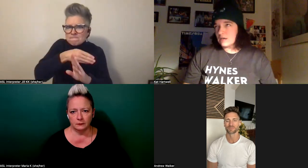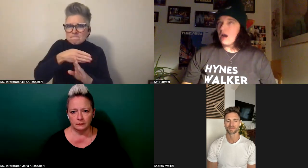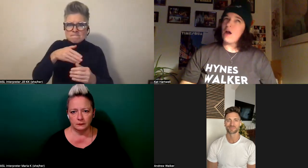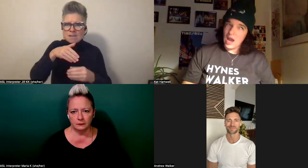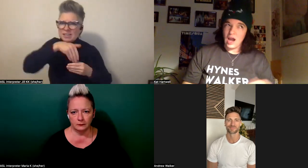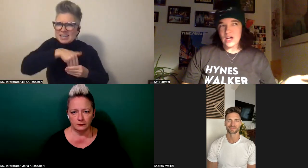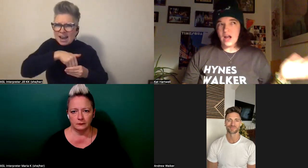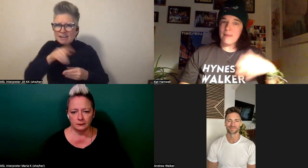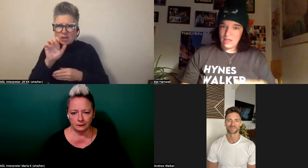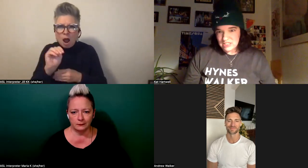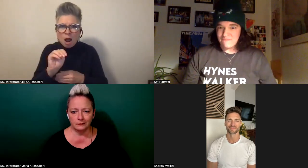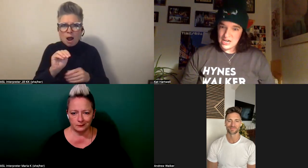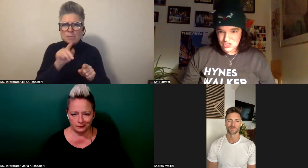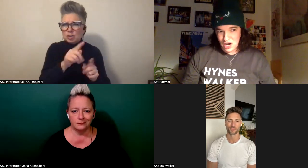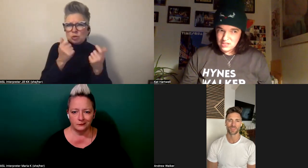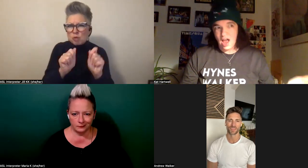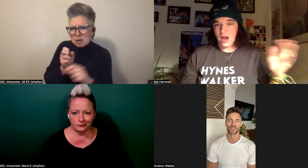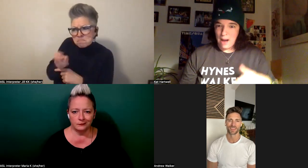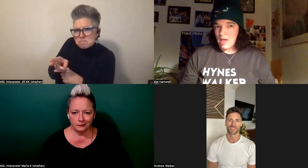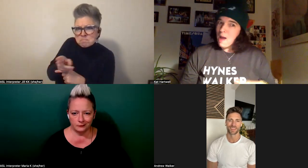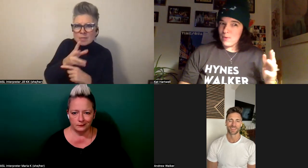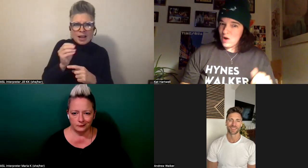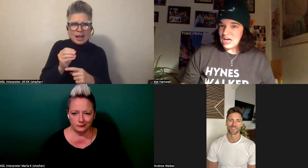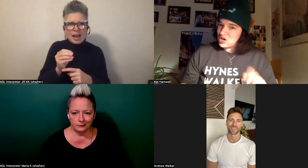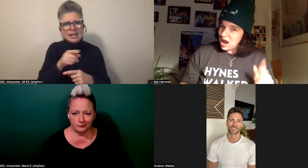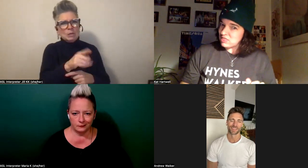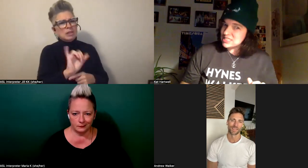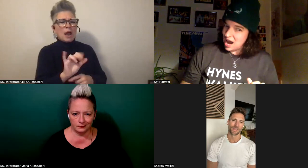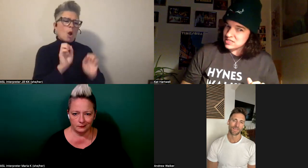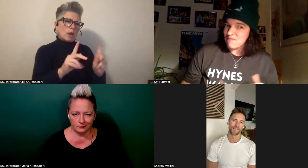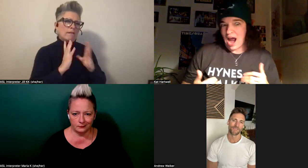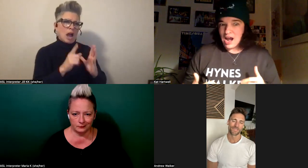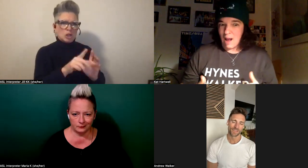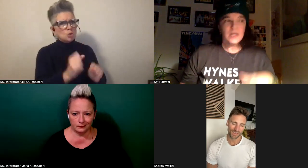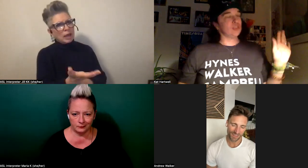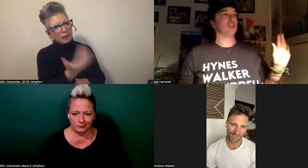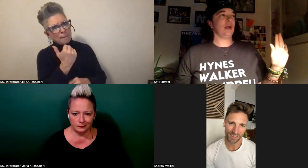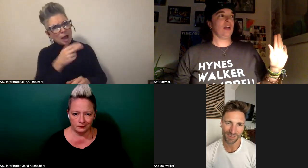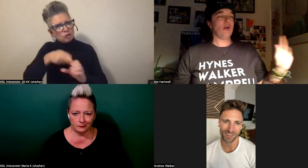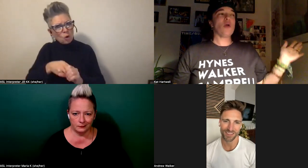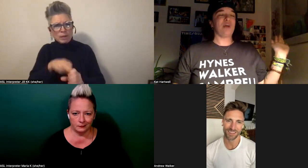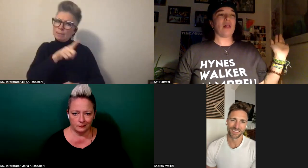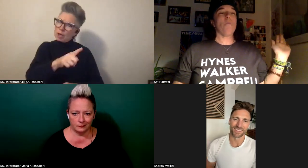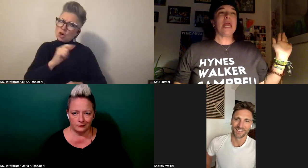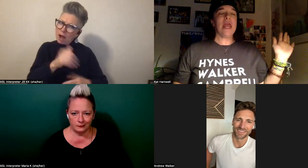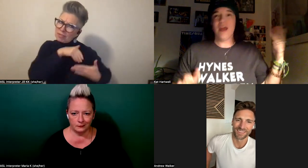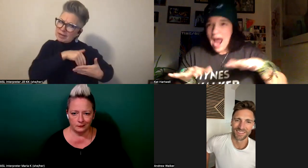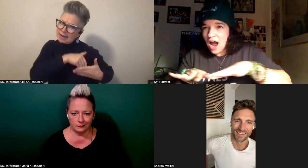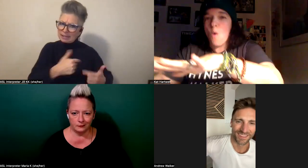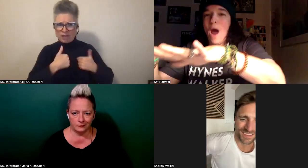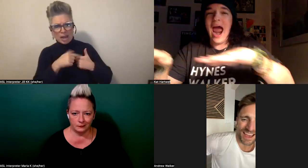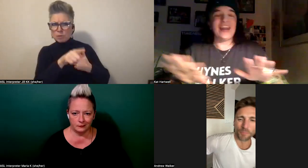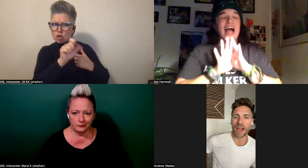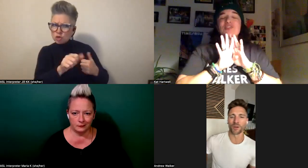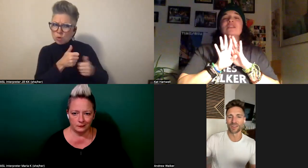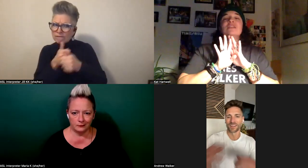like, okay, look, come on, there's a bunch, you know, come on. But really, you're not the detective. I am. You can follow me. I